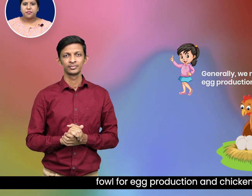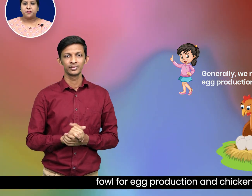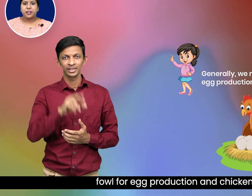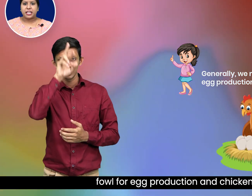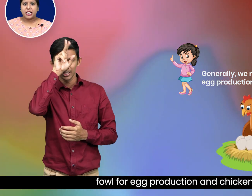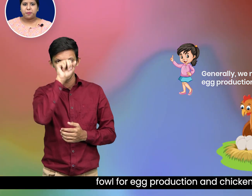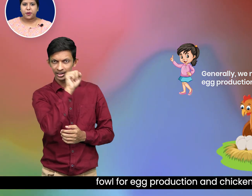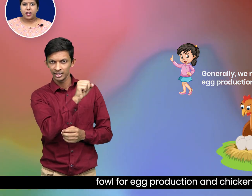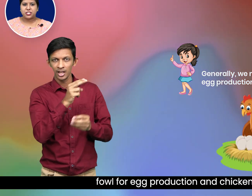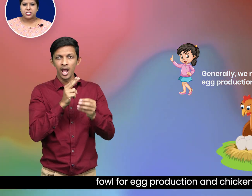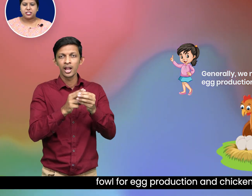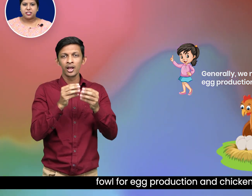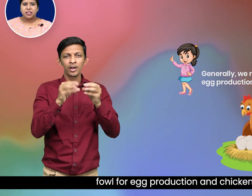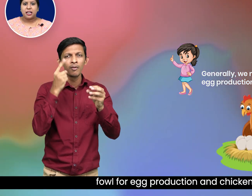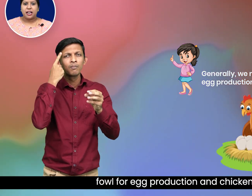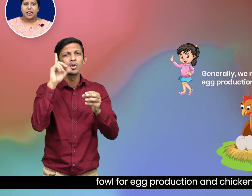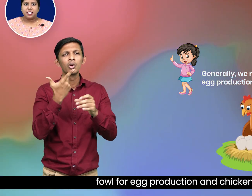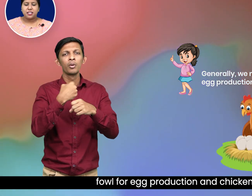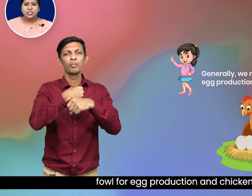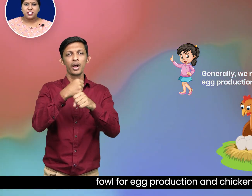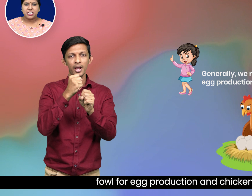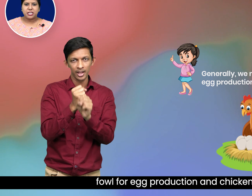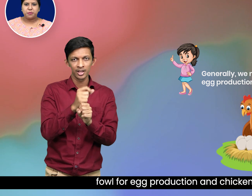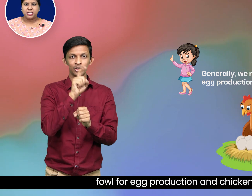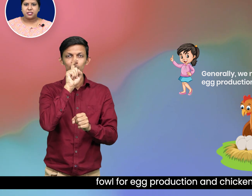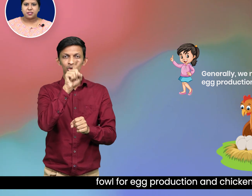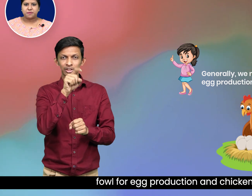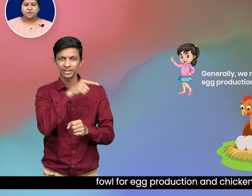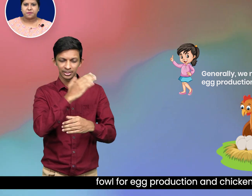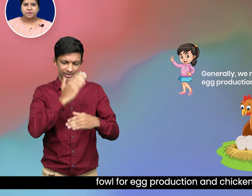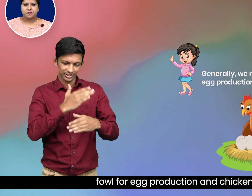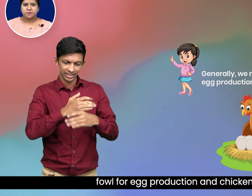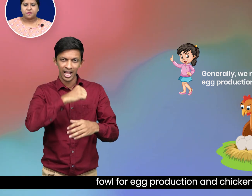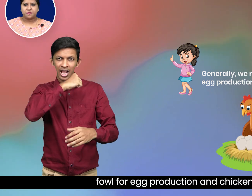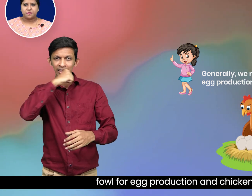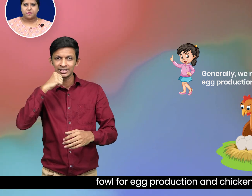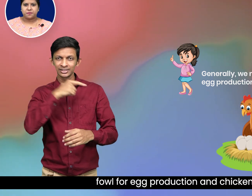fowl for egg production and chicken meat.